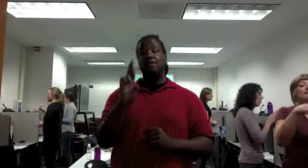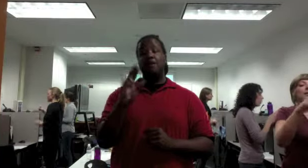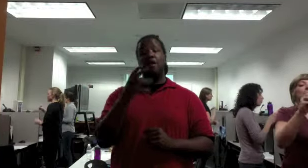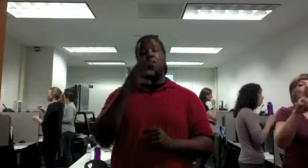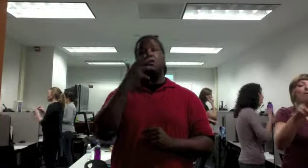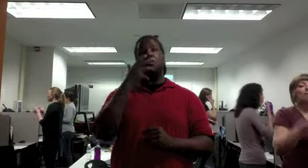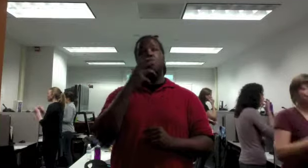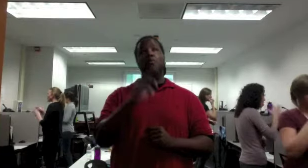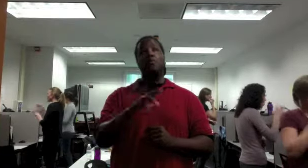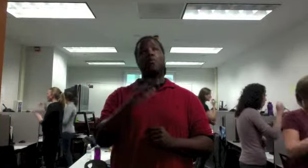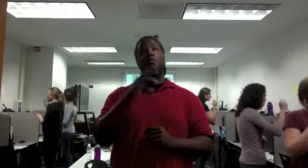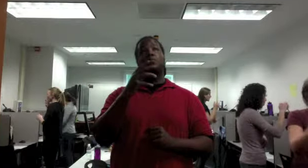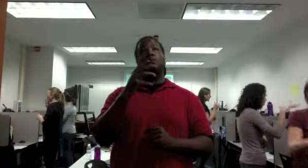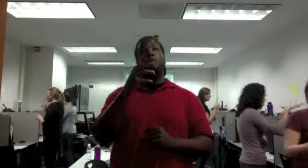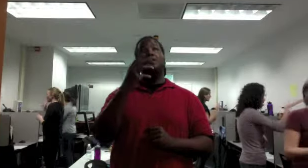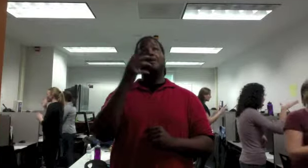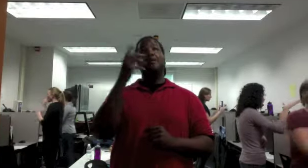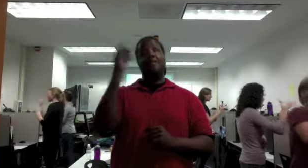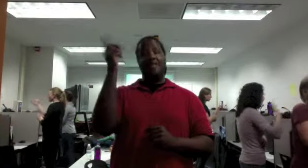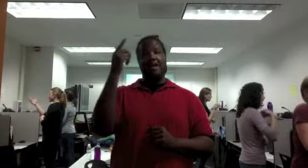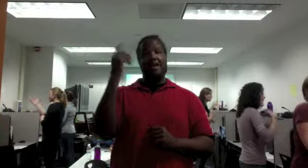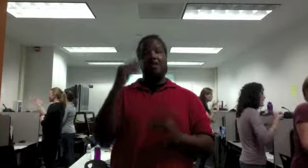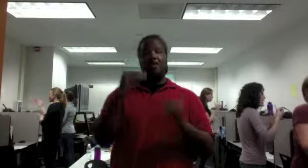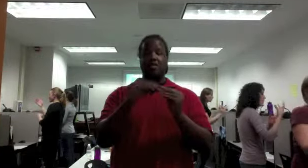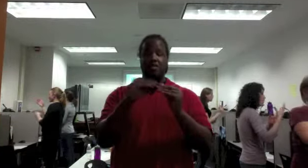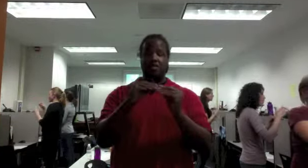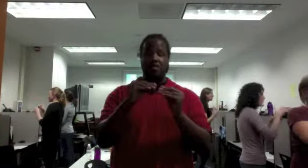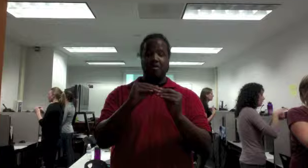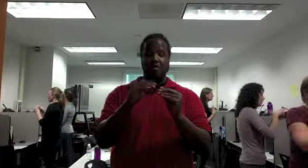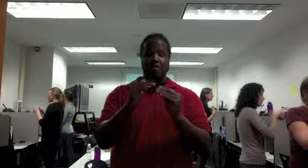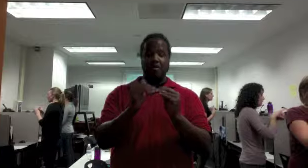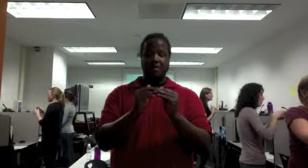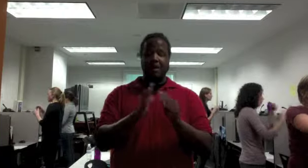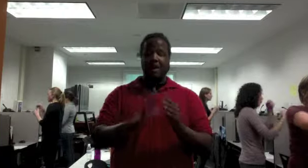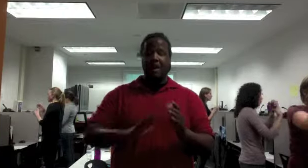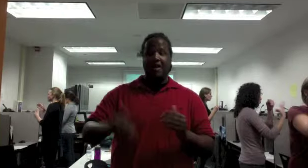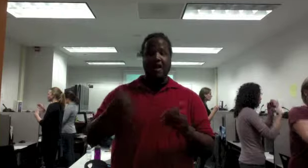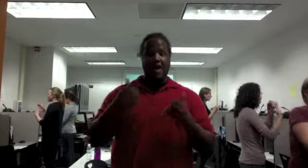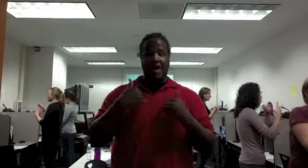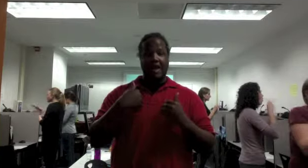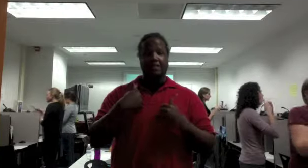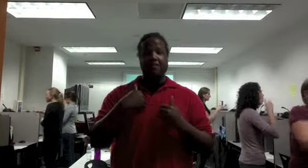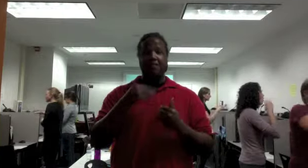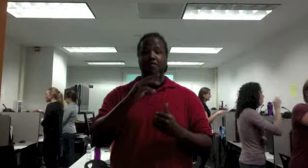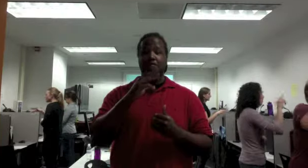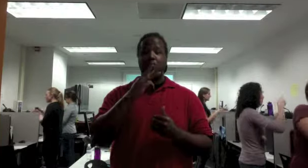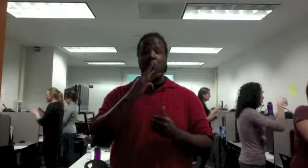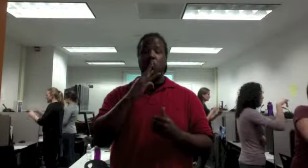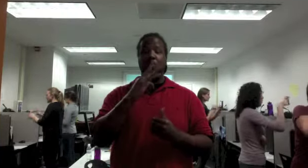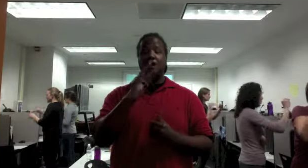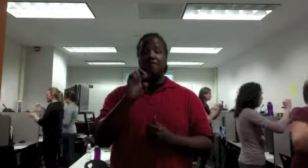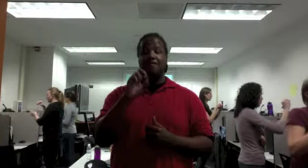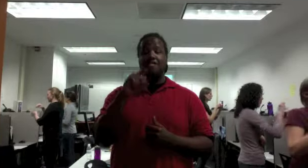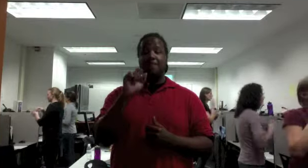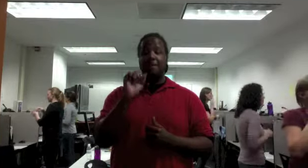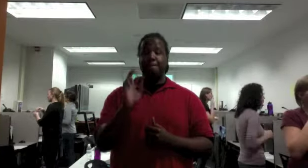Oh, water vapor. Water vapor. Right. The warmer the air, the more space it has to store water